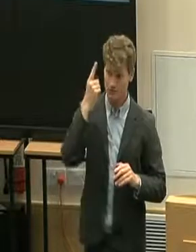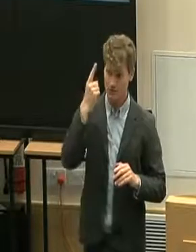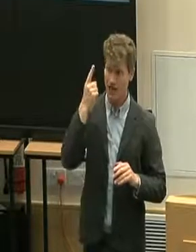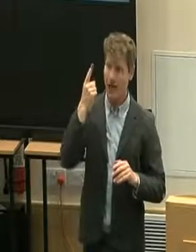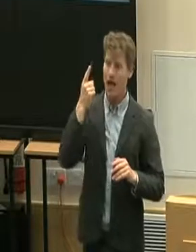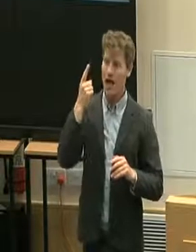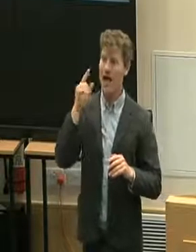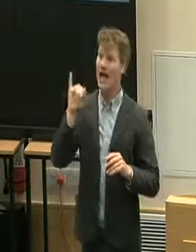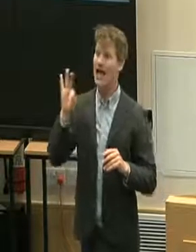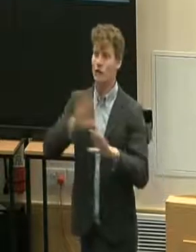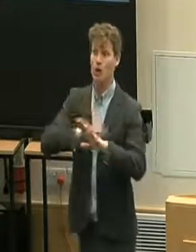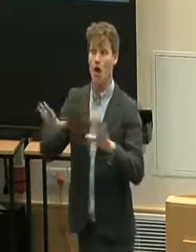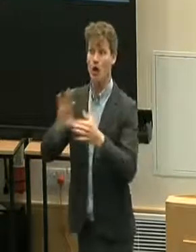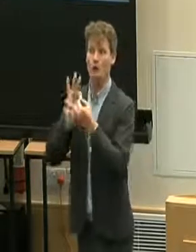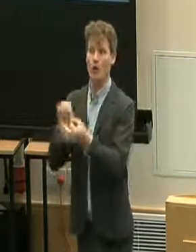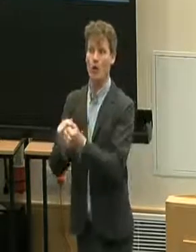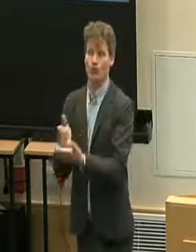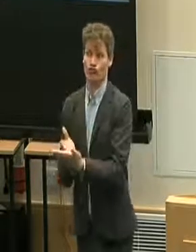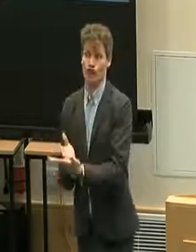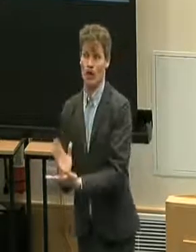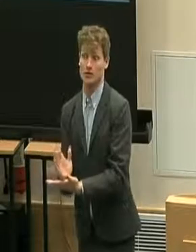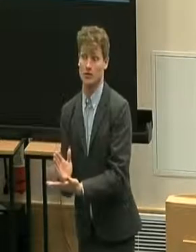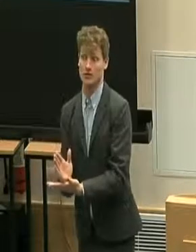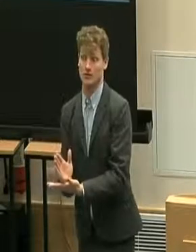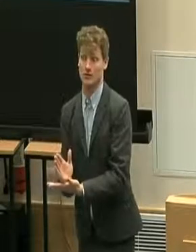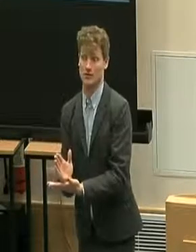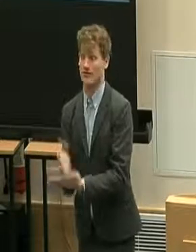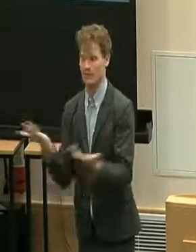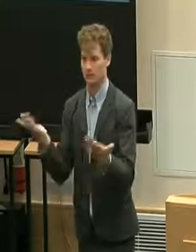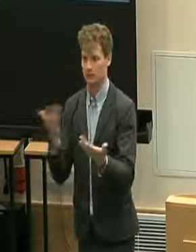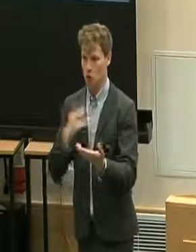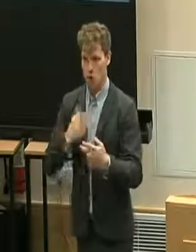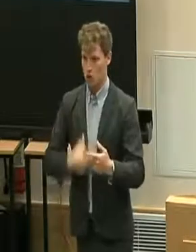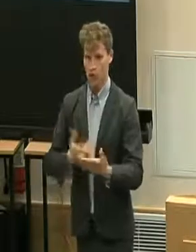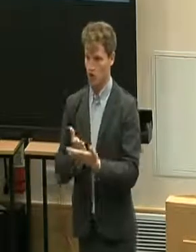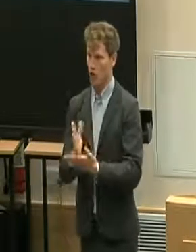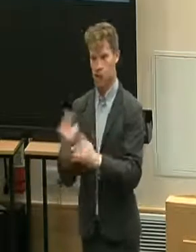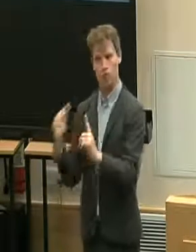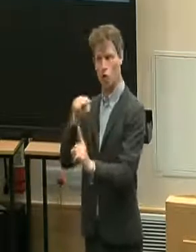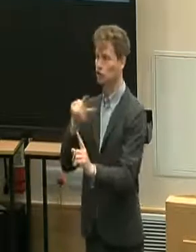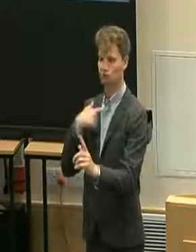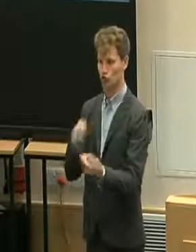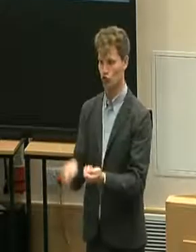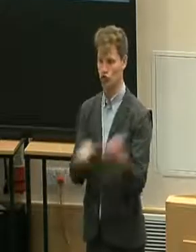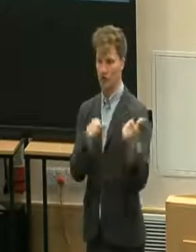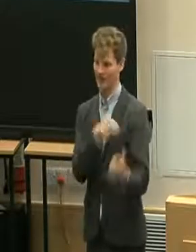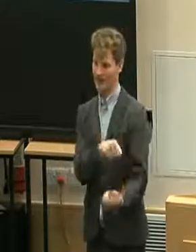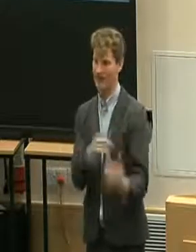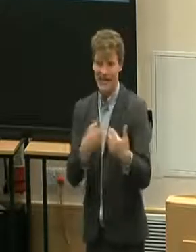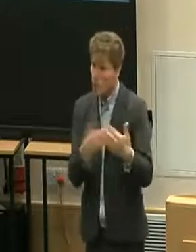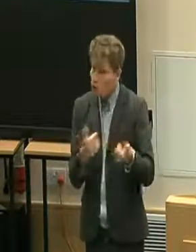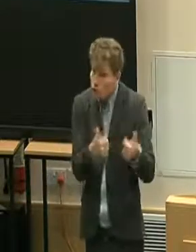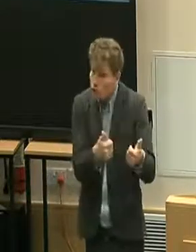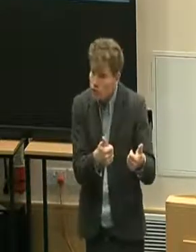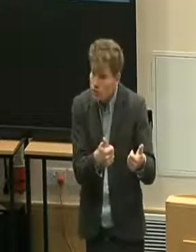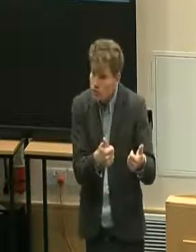outcomes do not satisfy the human rights approach. Something which is rarely brought out, but the logic of